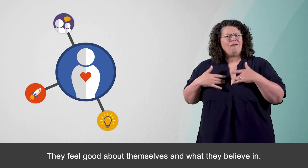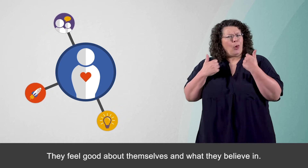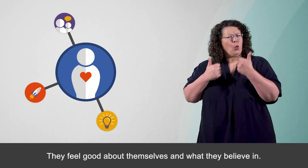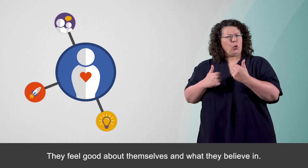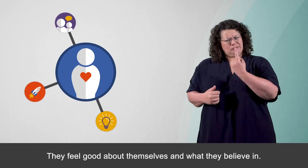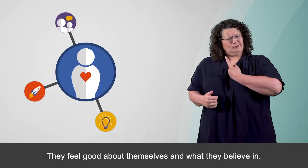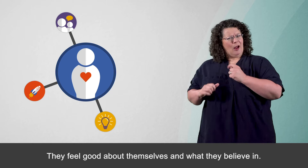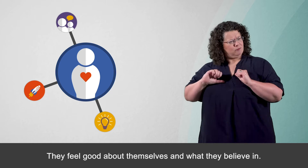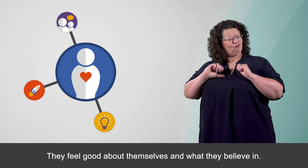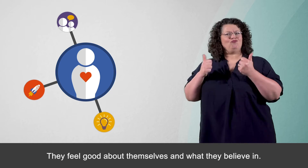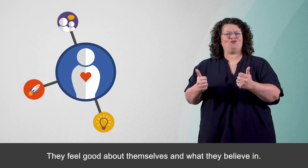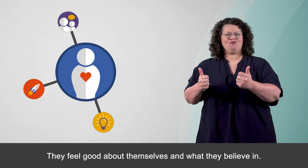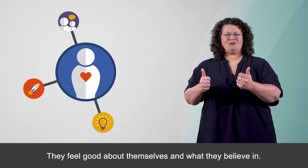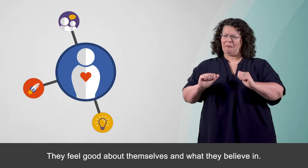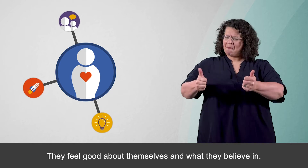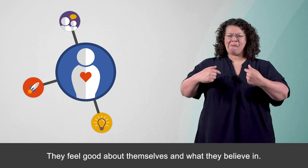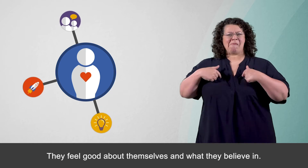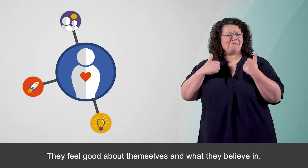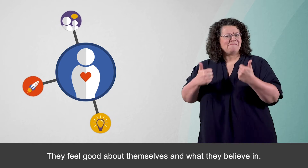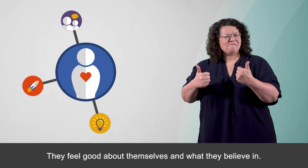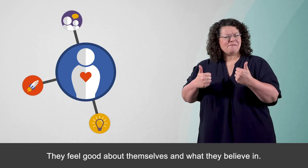They feel good about themselves and what they believe in.